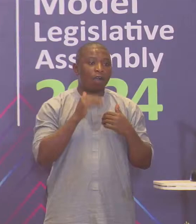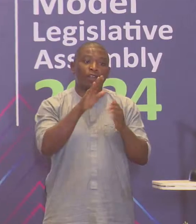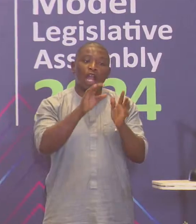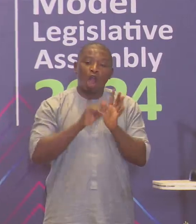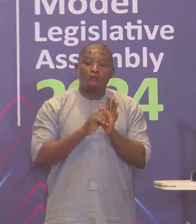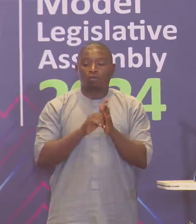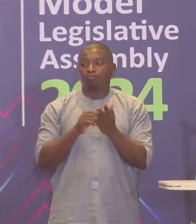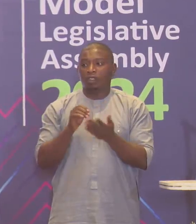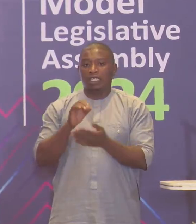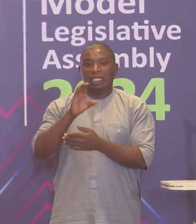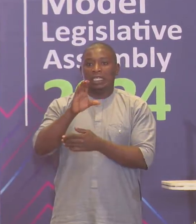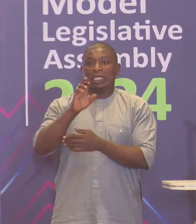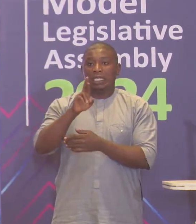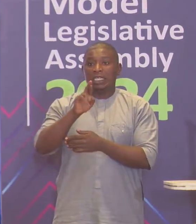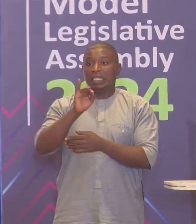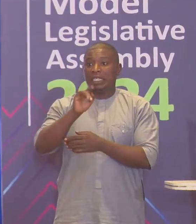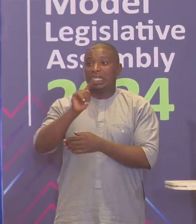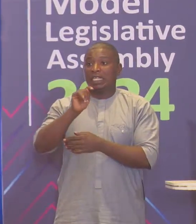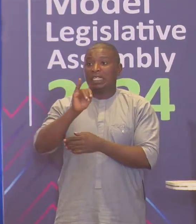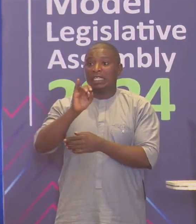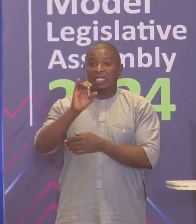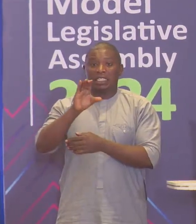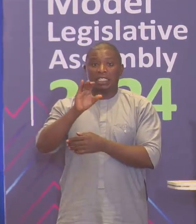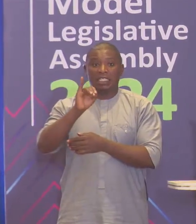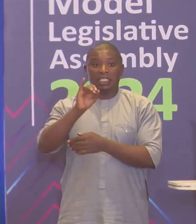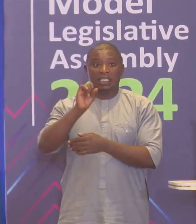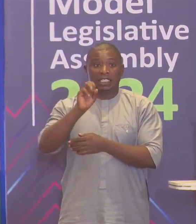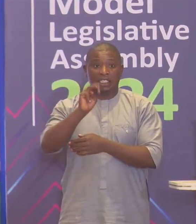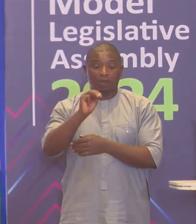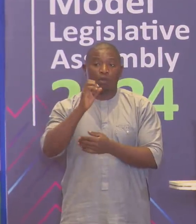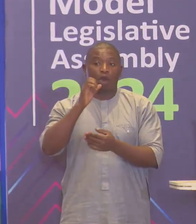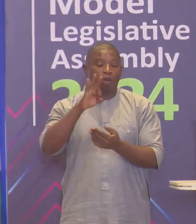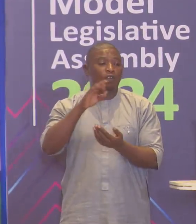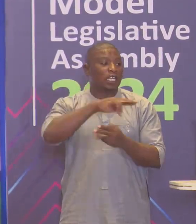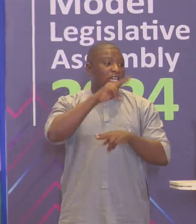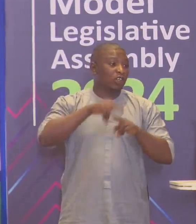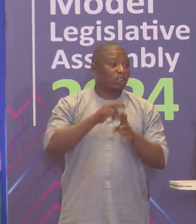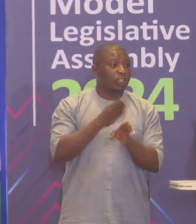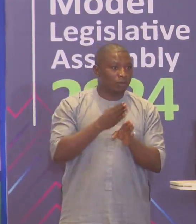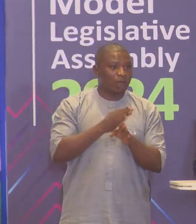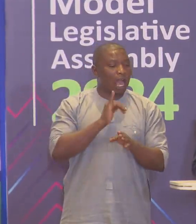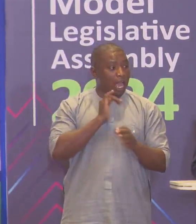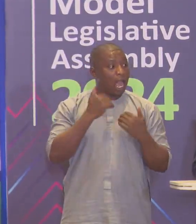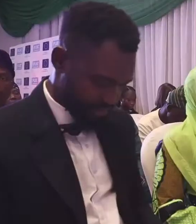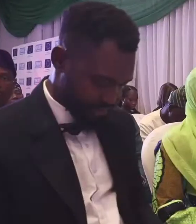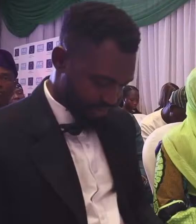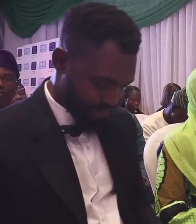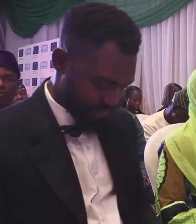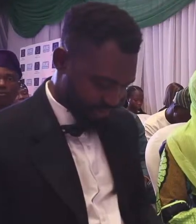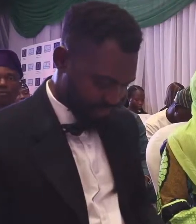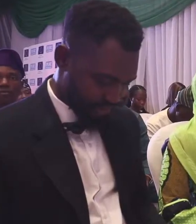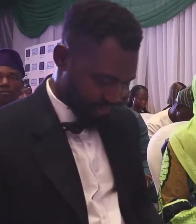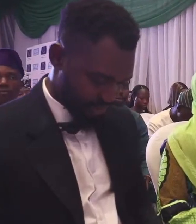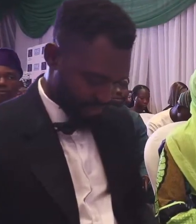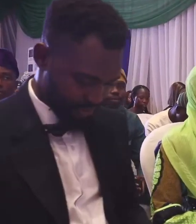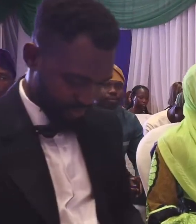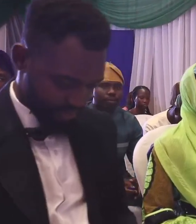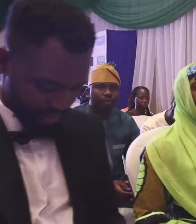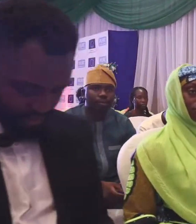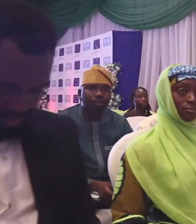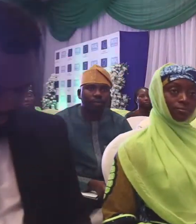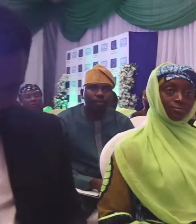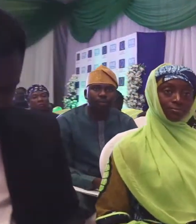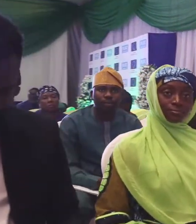National Assembly. I have mine as well, but mine does not detract from the fact of the knowledge